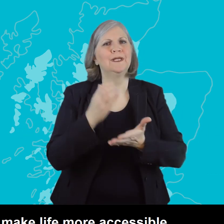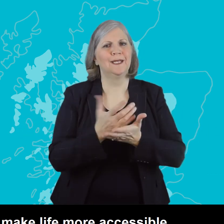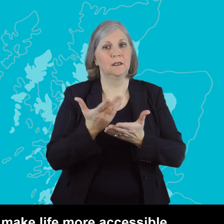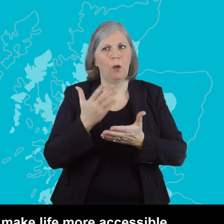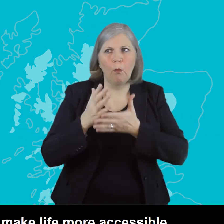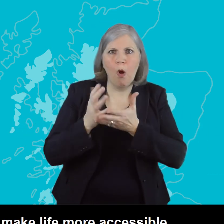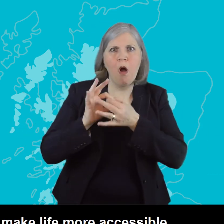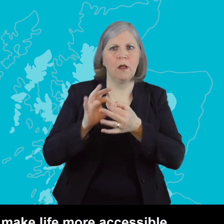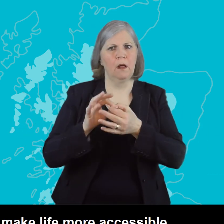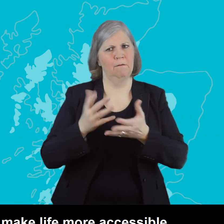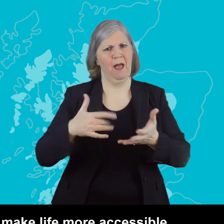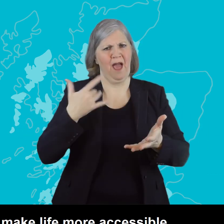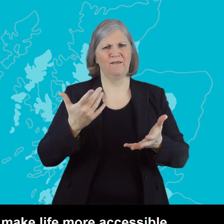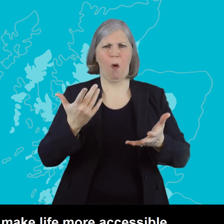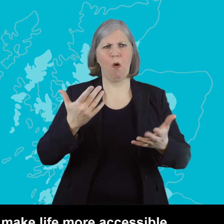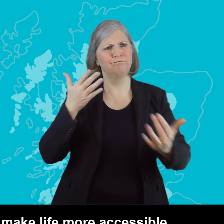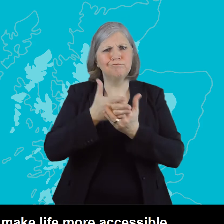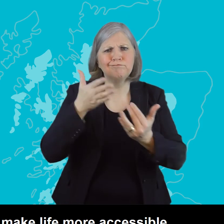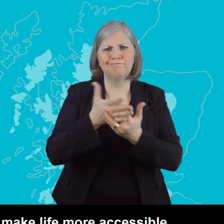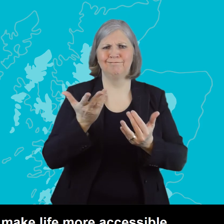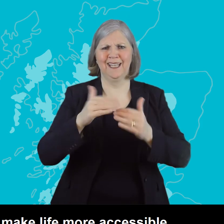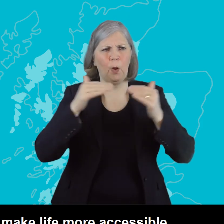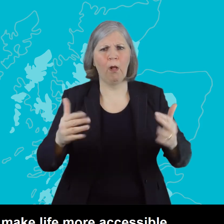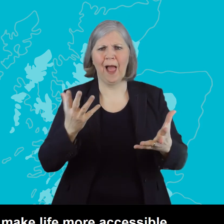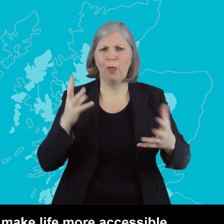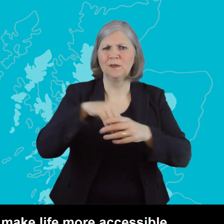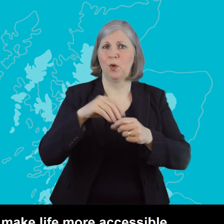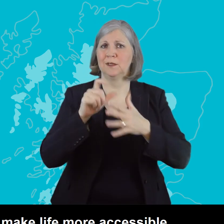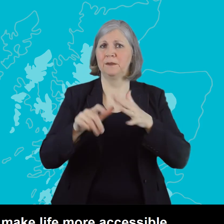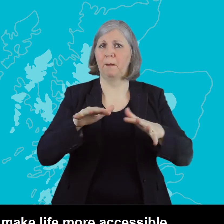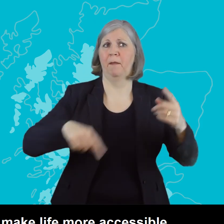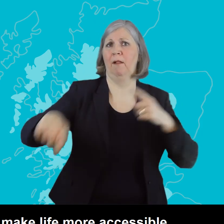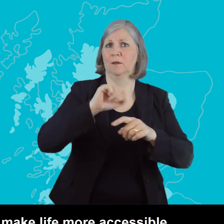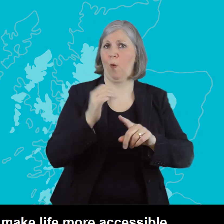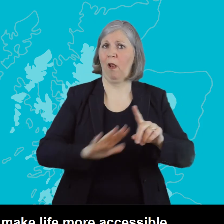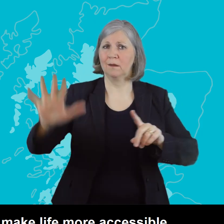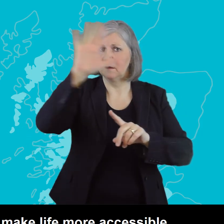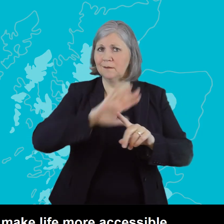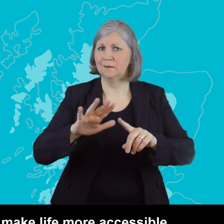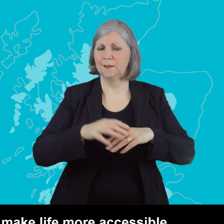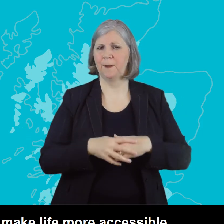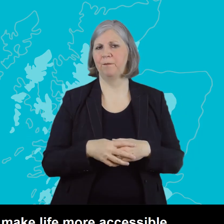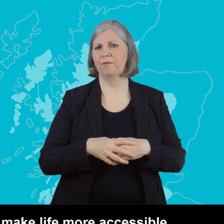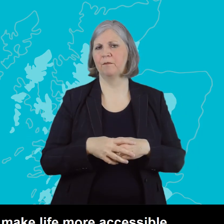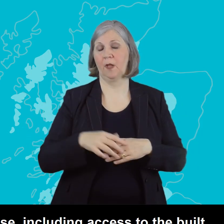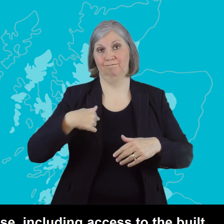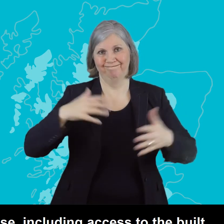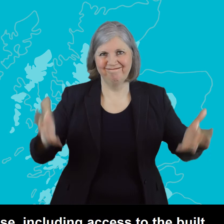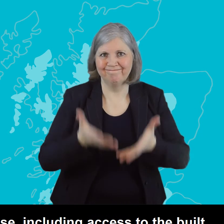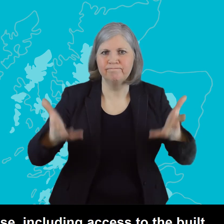We are a national charity working to make life more accessible, equal and inclusive for disabled people in Scotland.